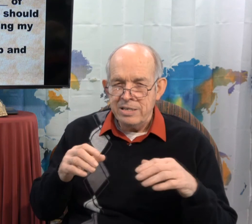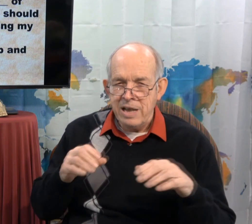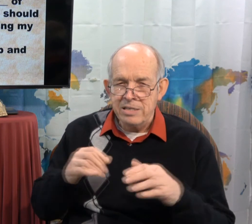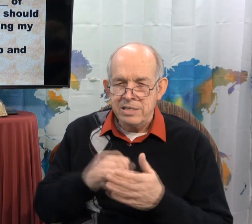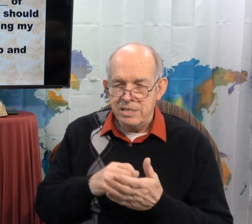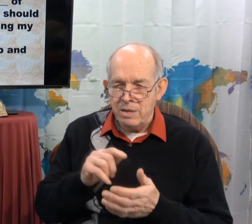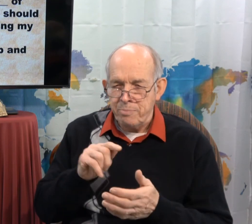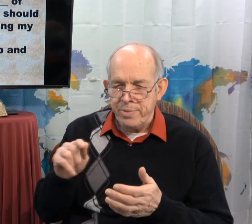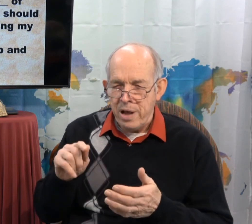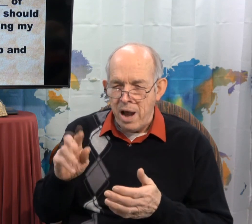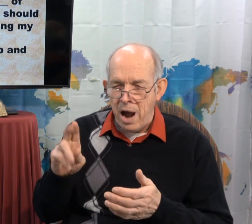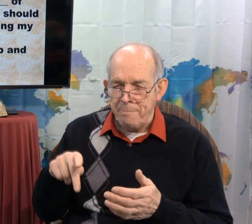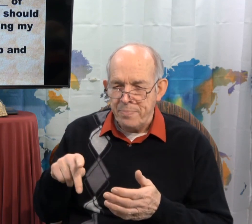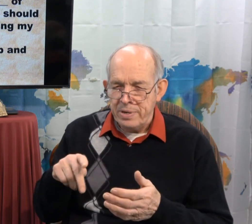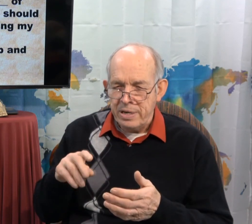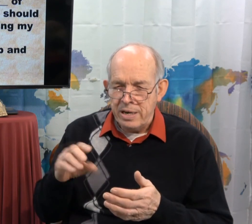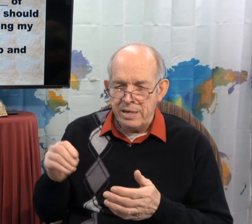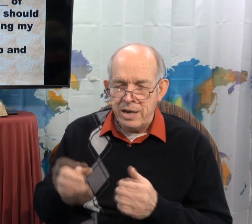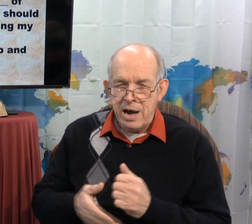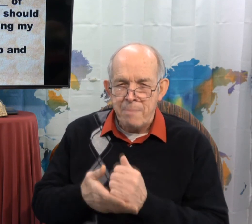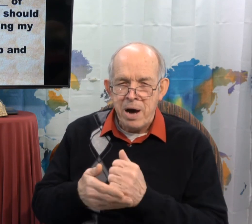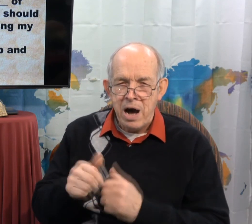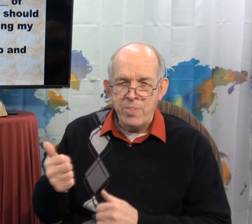That is up and up, others.